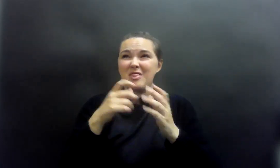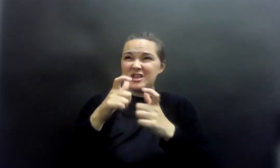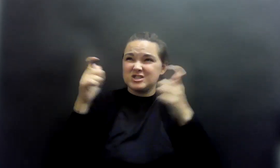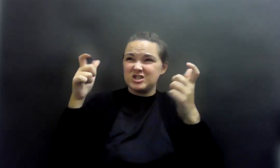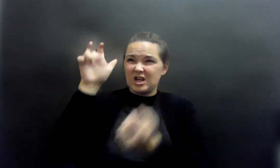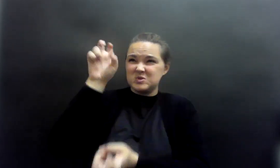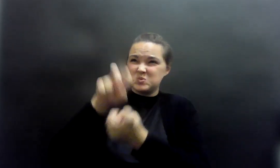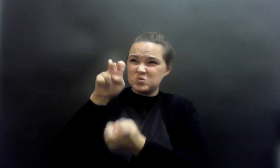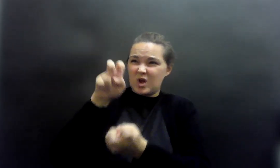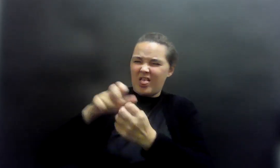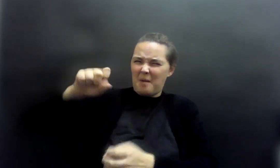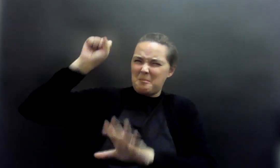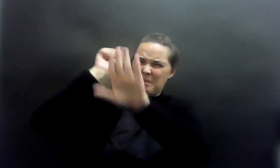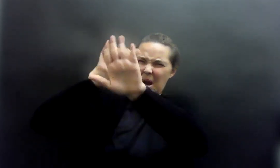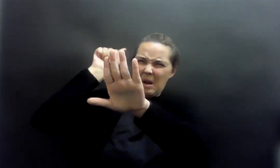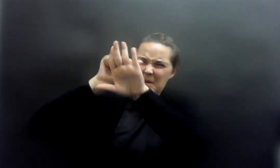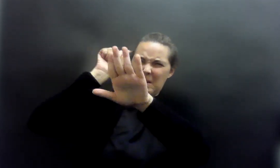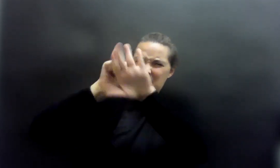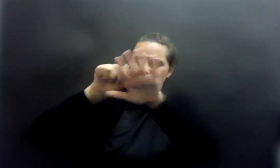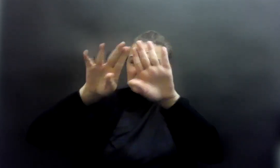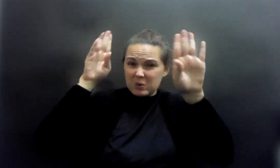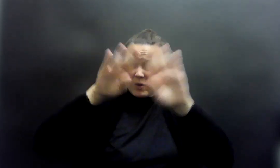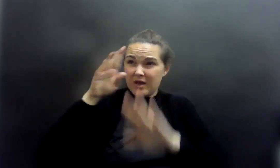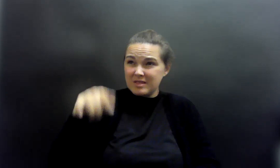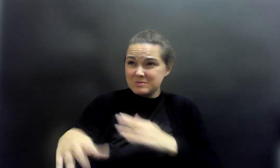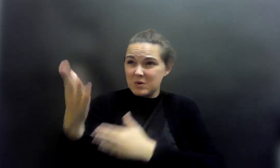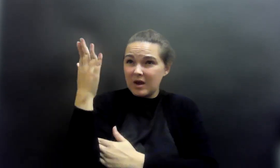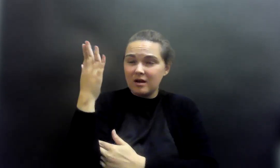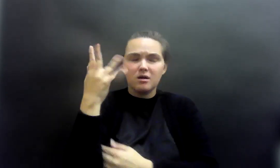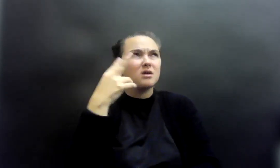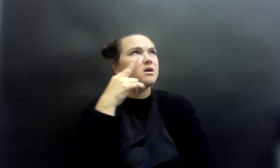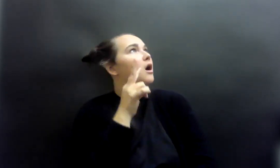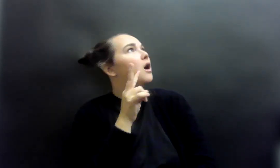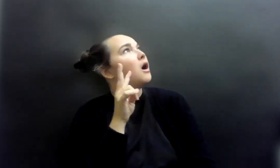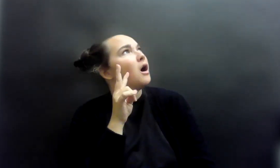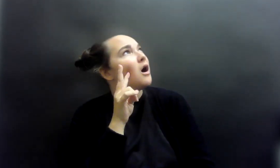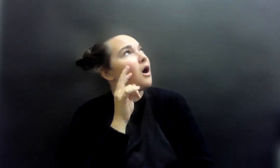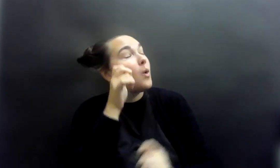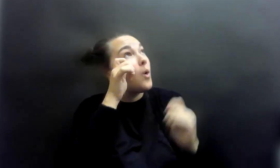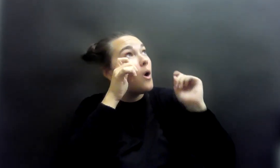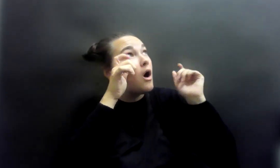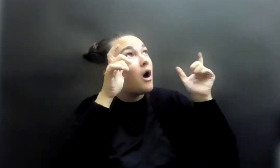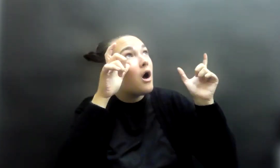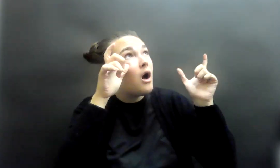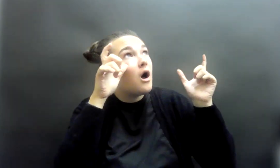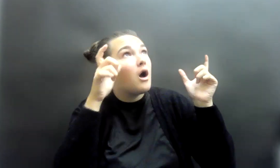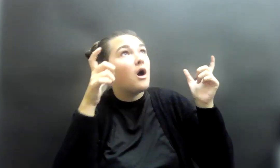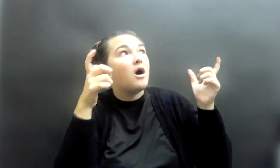this morning? James asked. They stared at him, wide-eyed. It was as big as a dog